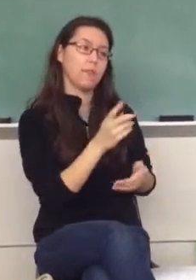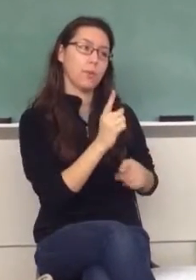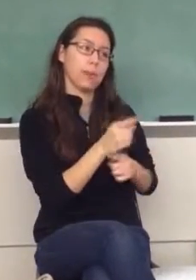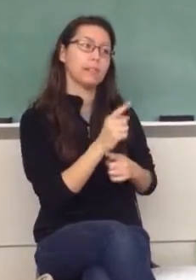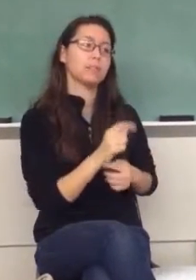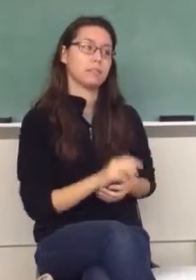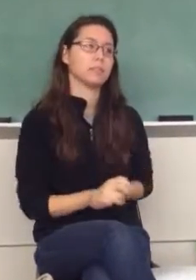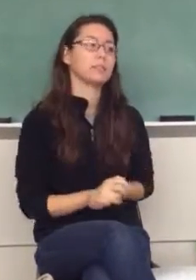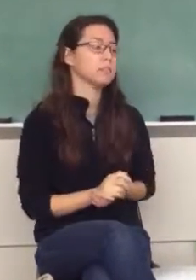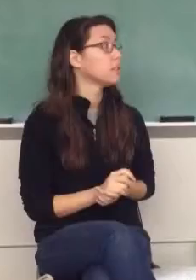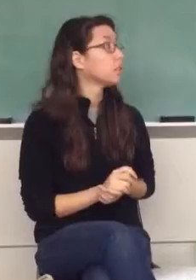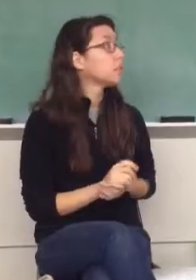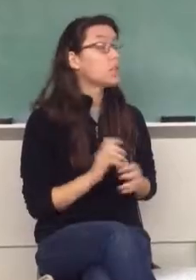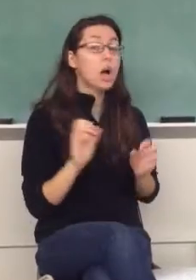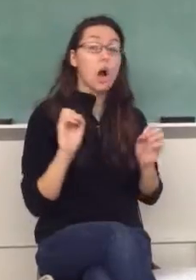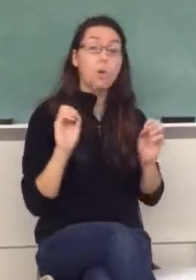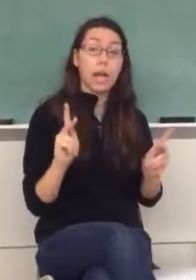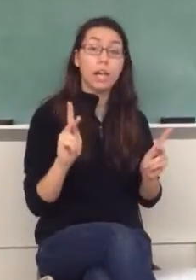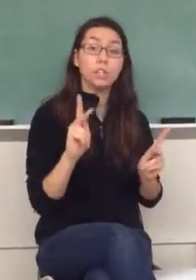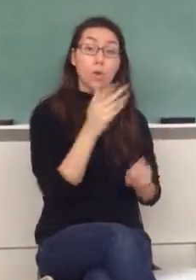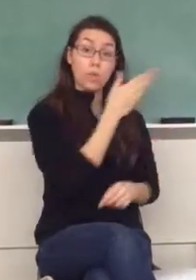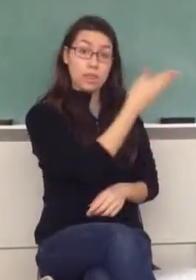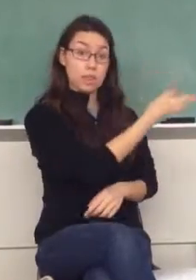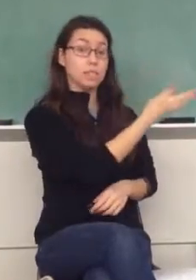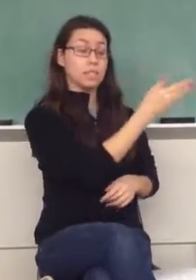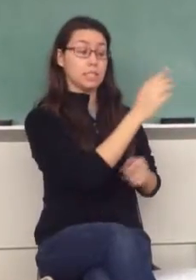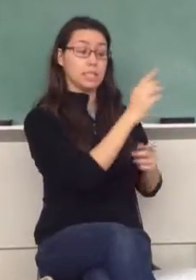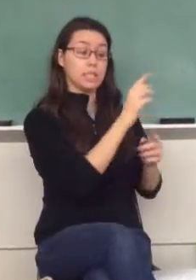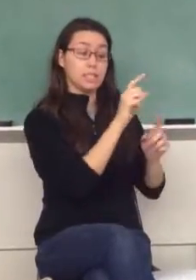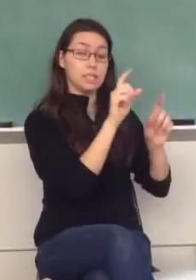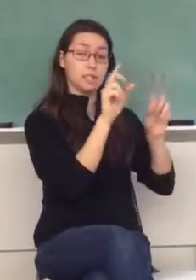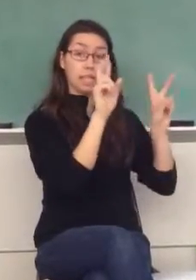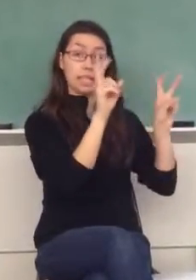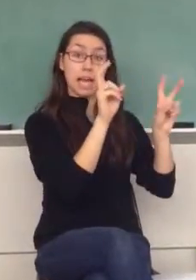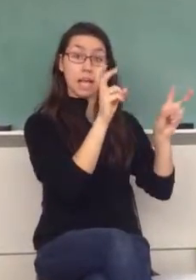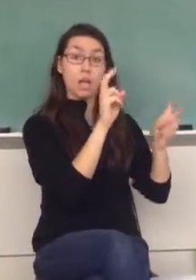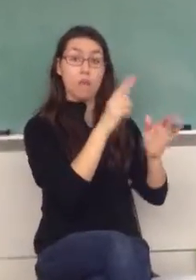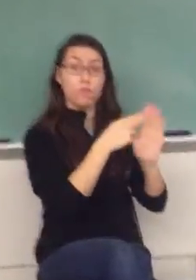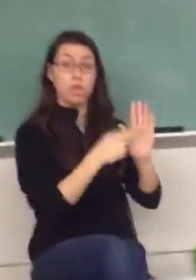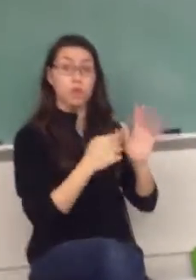Okay, this is the title of your notes for today.